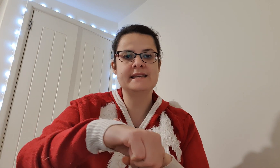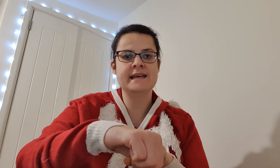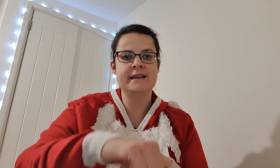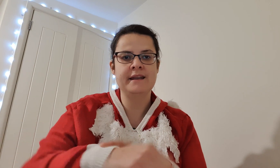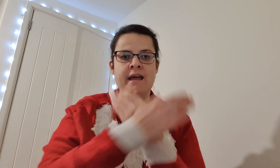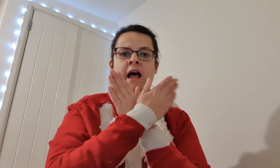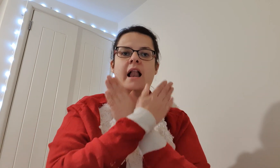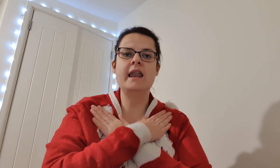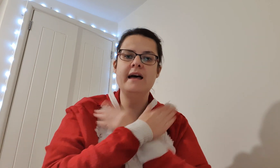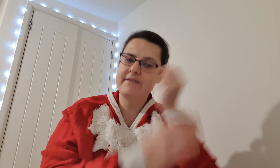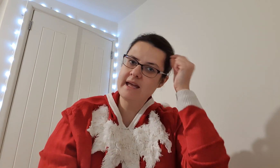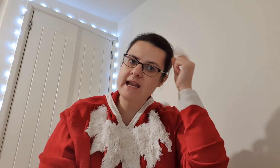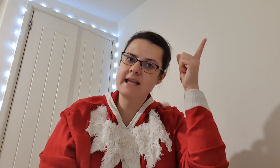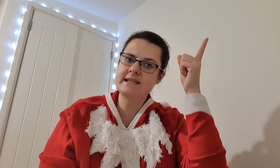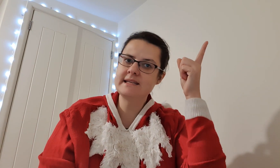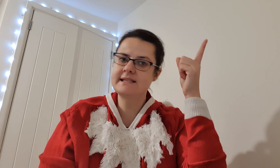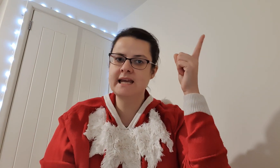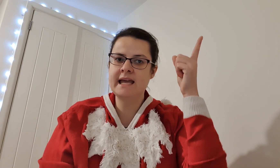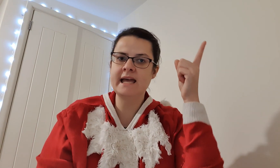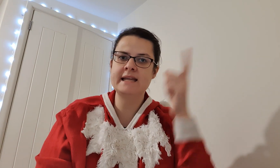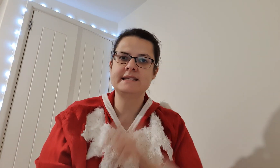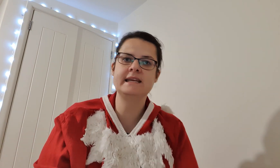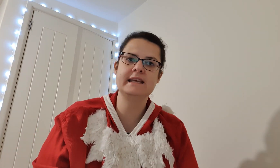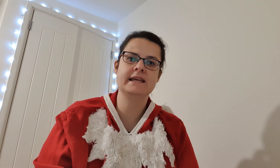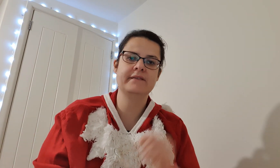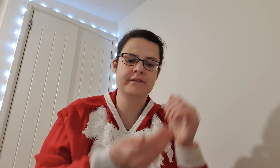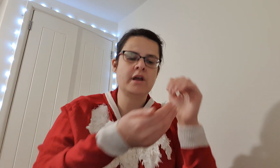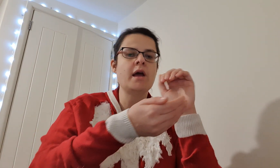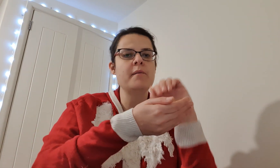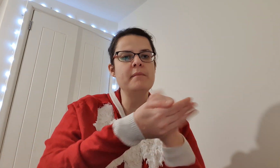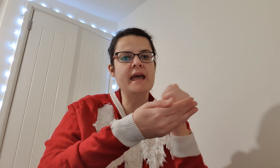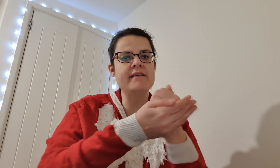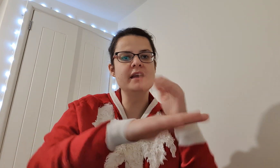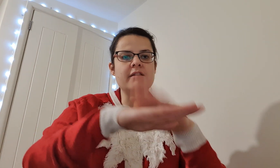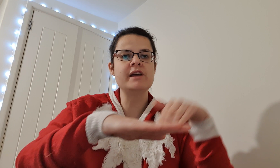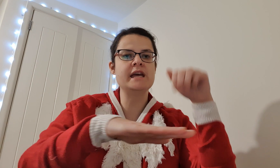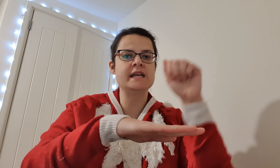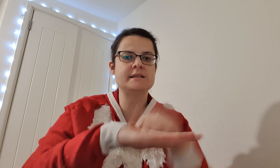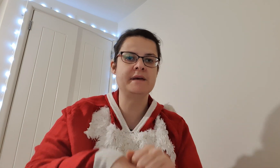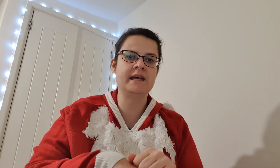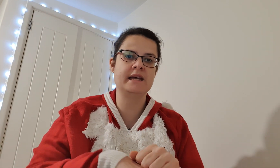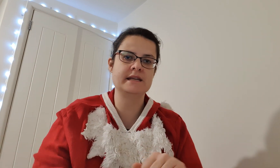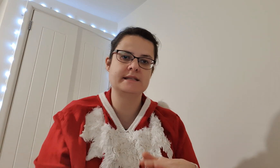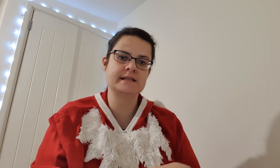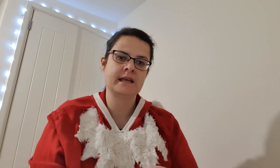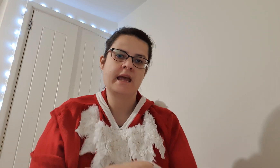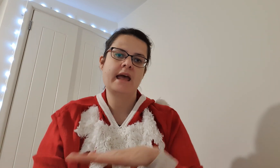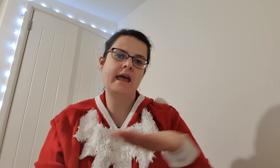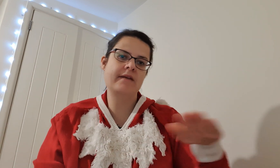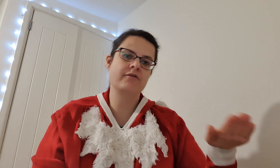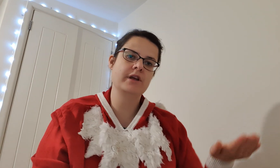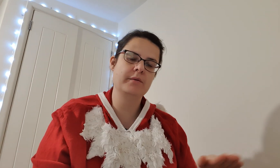season, love and understanding. Merry Christmas,